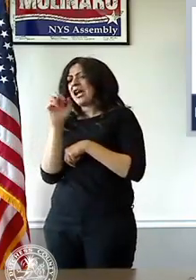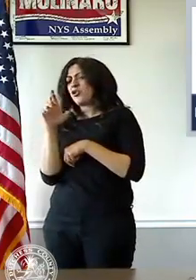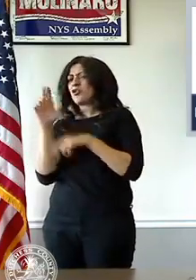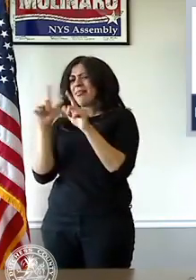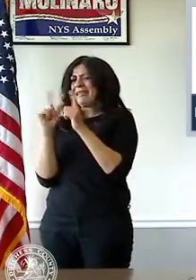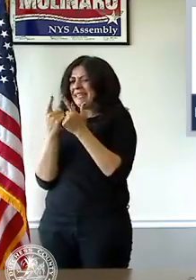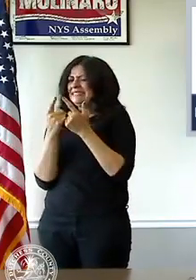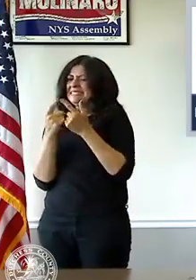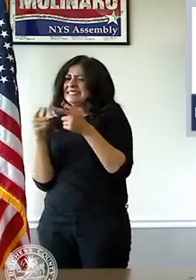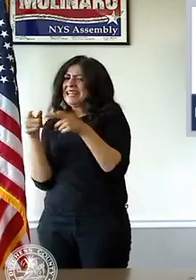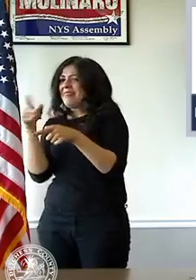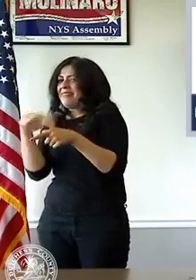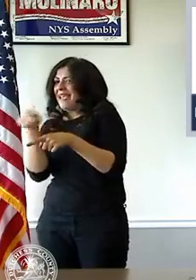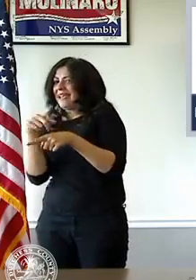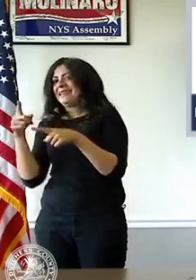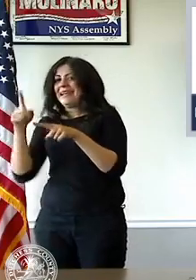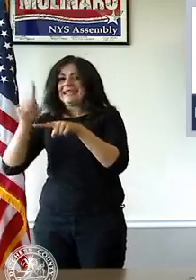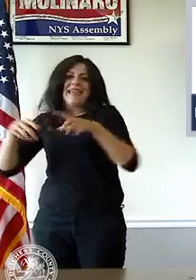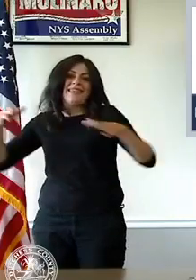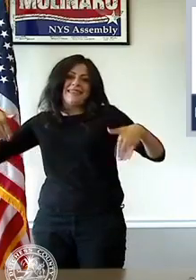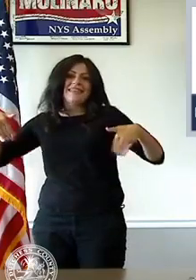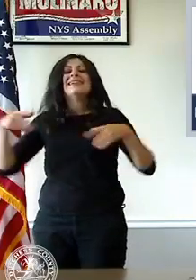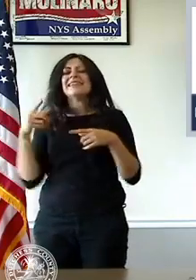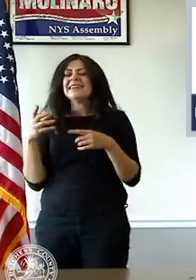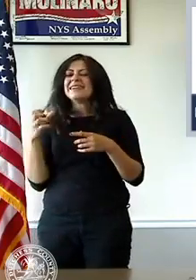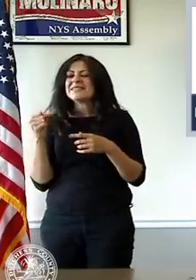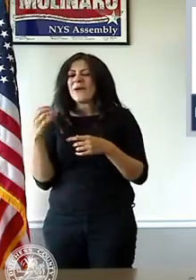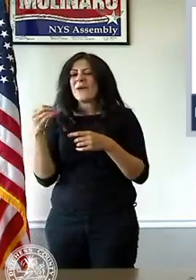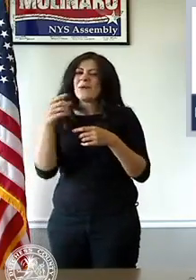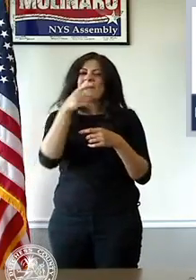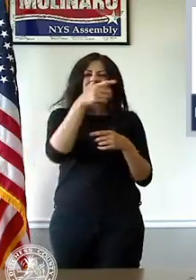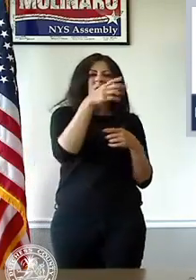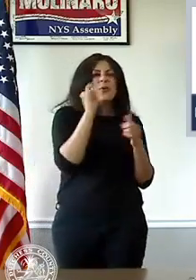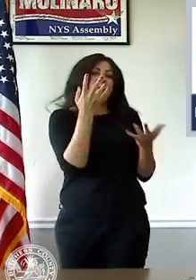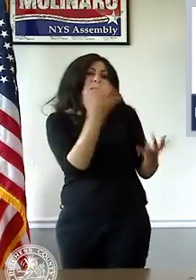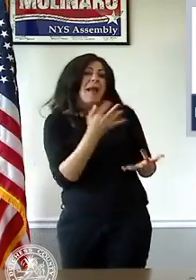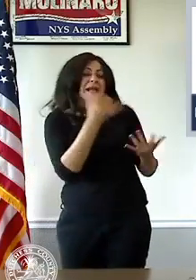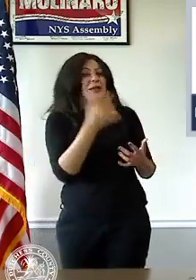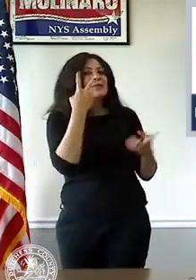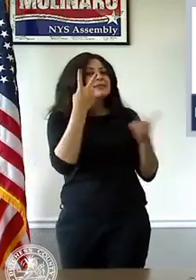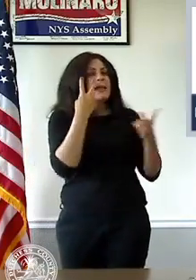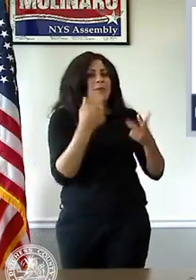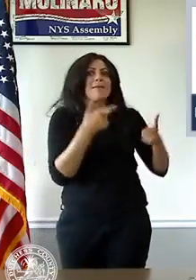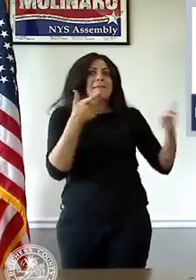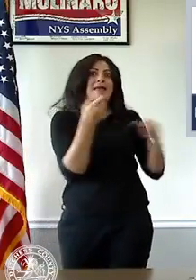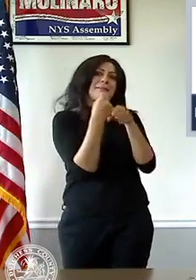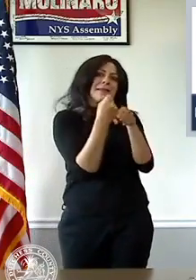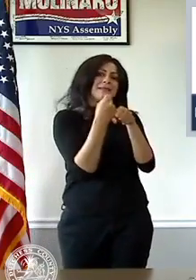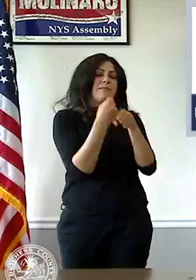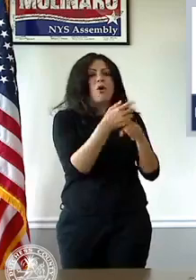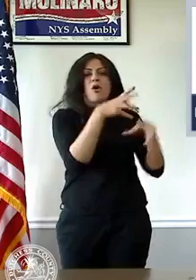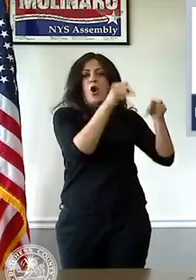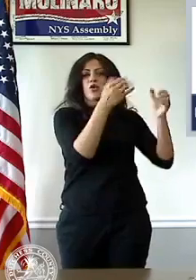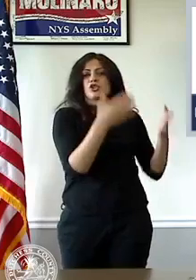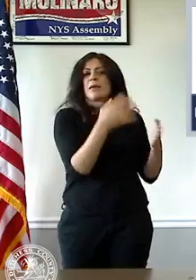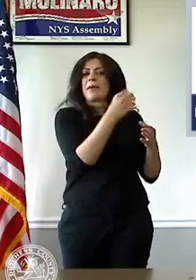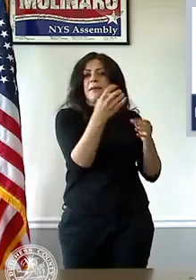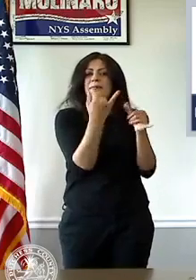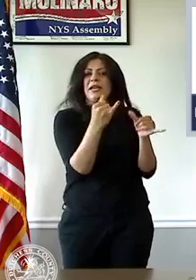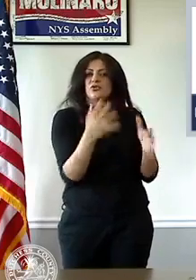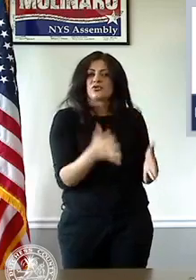a decision that still has to be made between Major League and Major League Baseball ownership and its